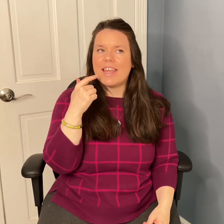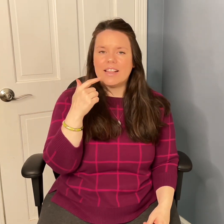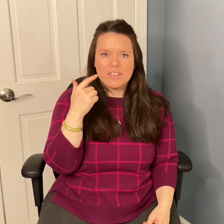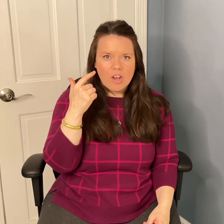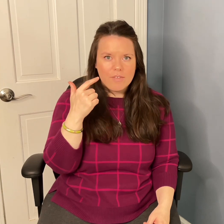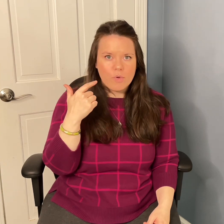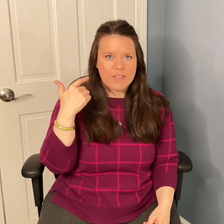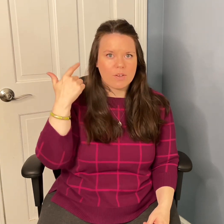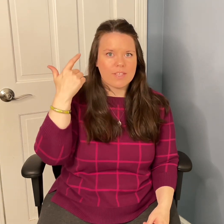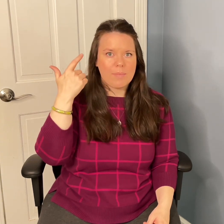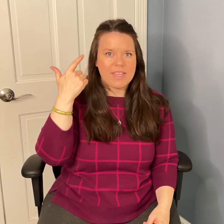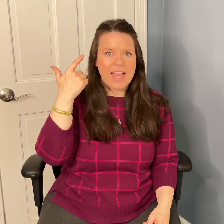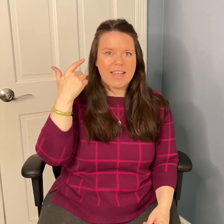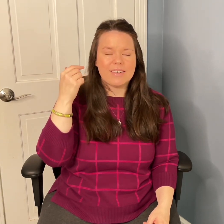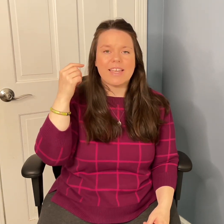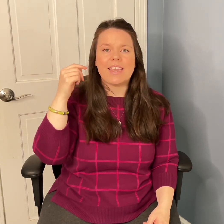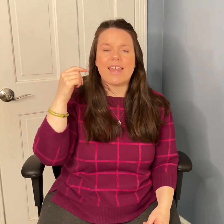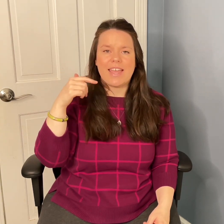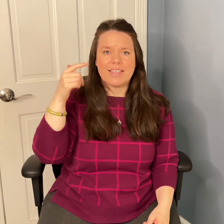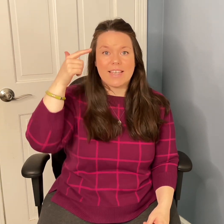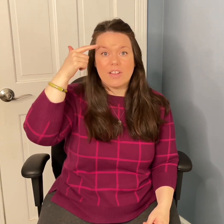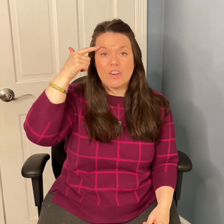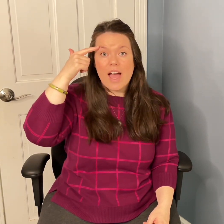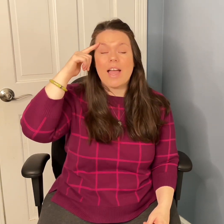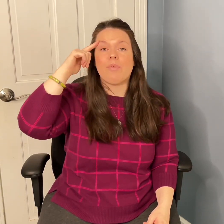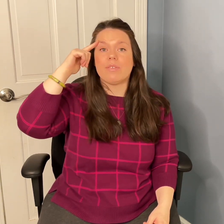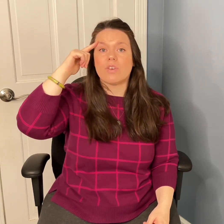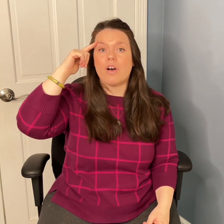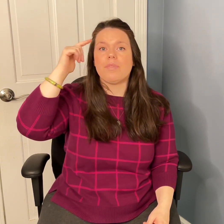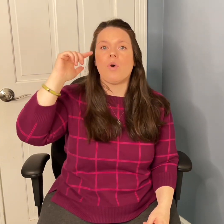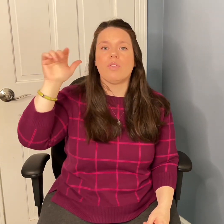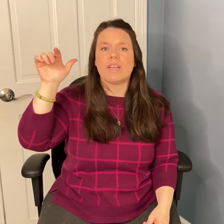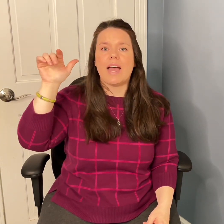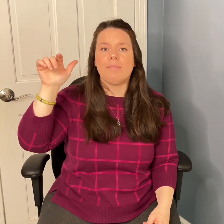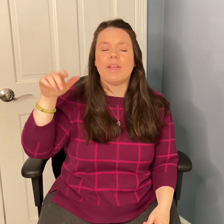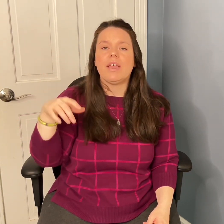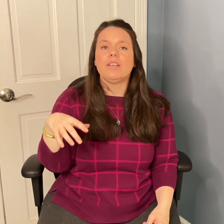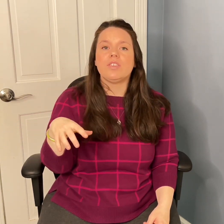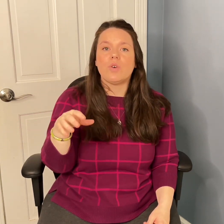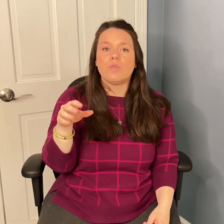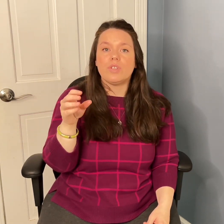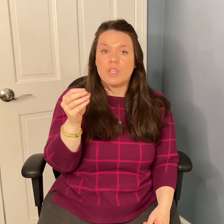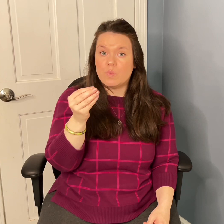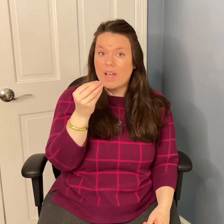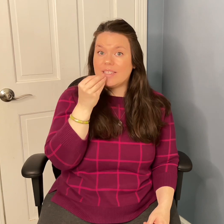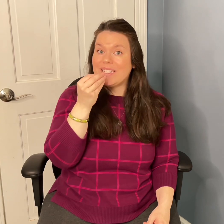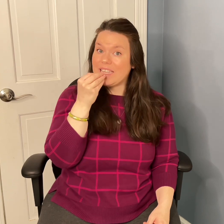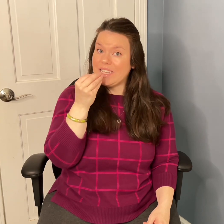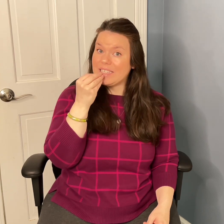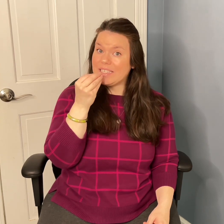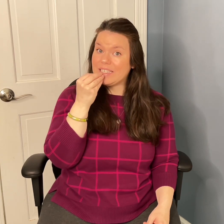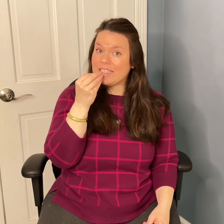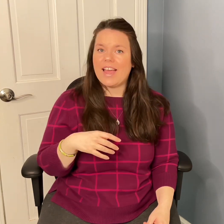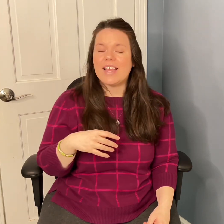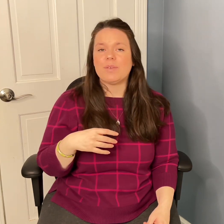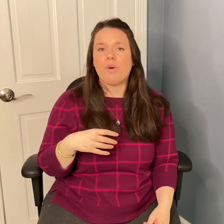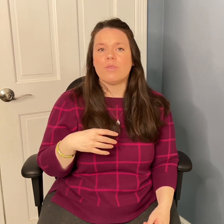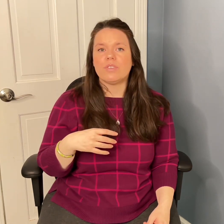English, our voice goes up at the end. In ASL, your eyebrows go up the whole time. So, "Do you want to eat?" as opposed